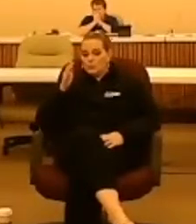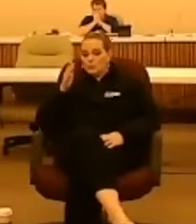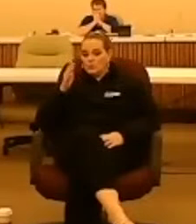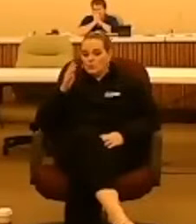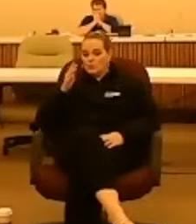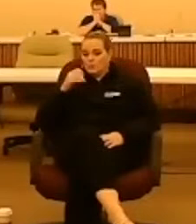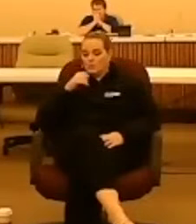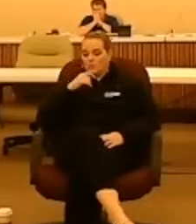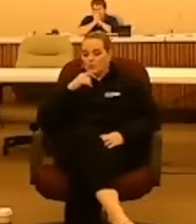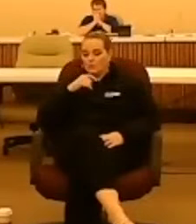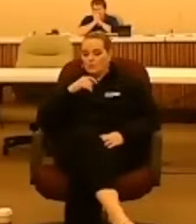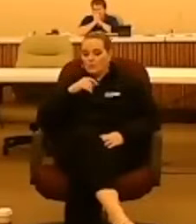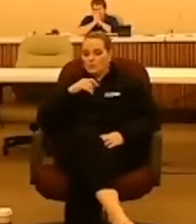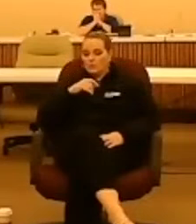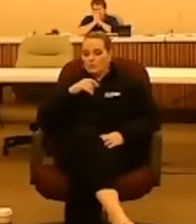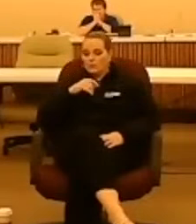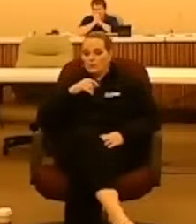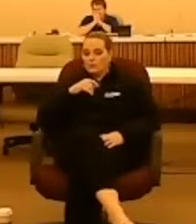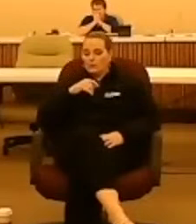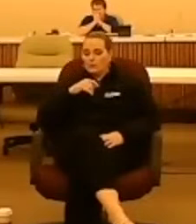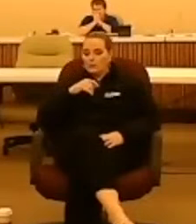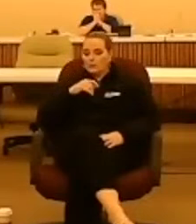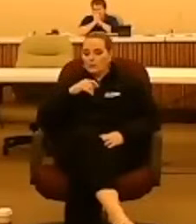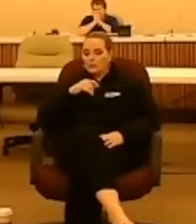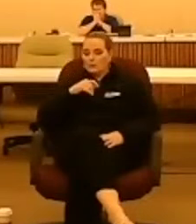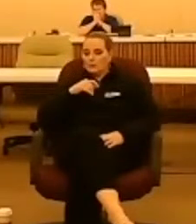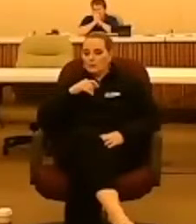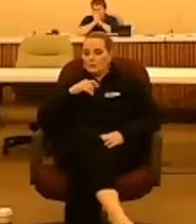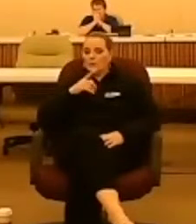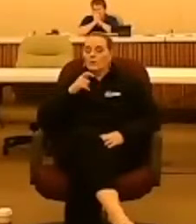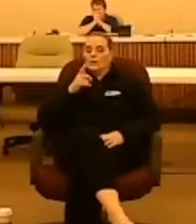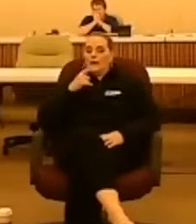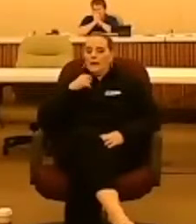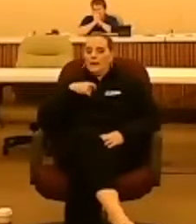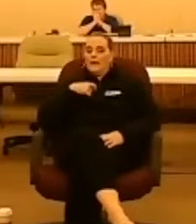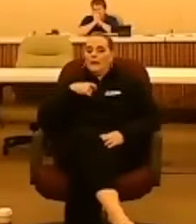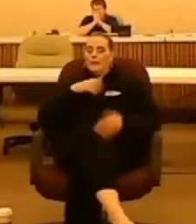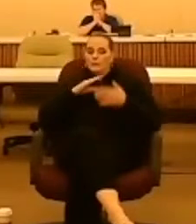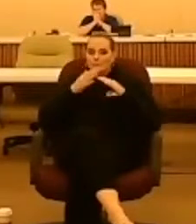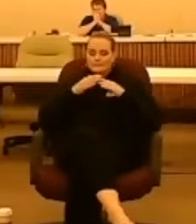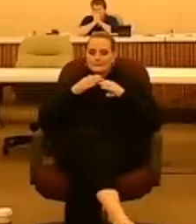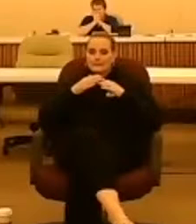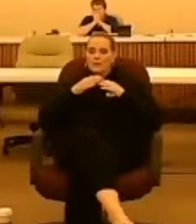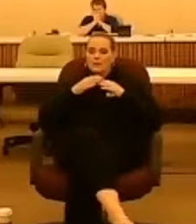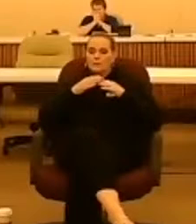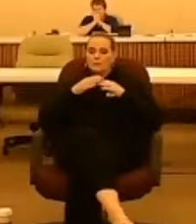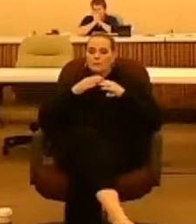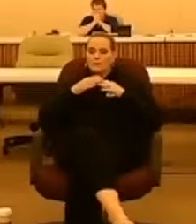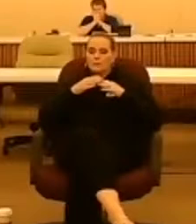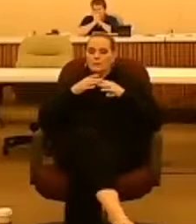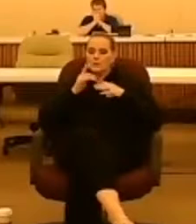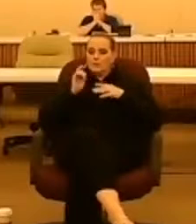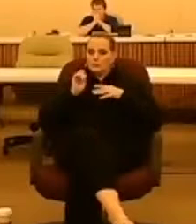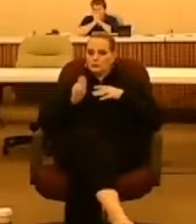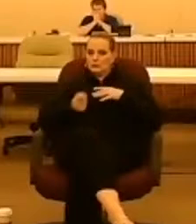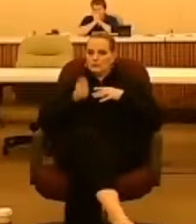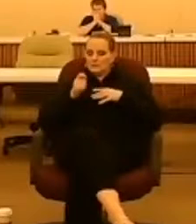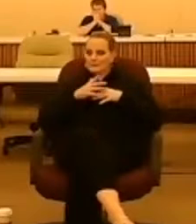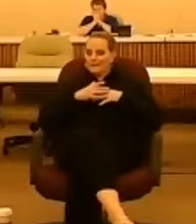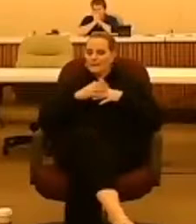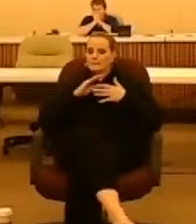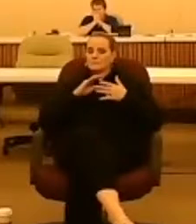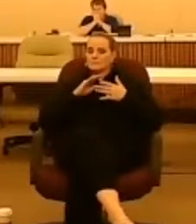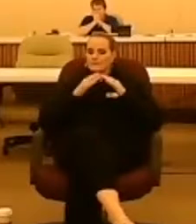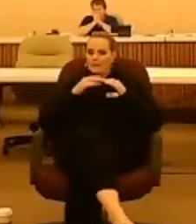slide screen did not mention town justices and town court staff. I do know of an